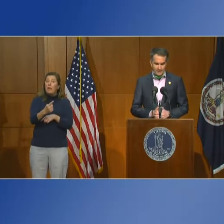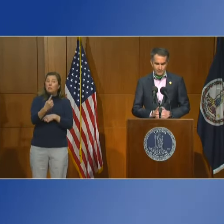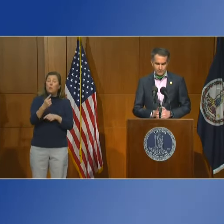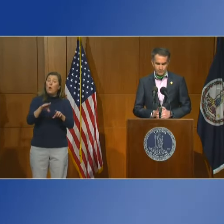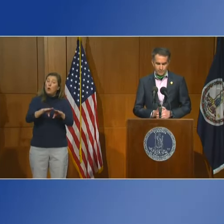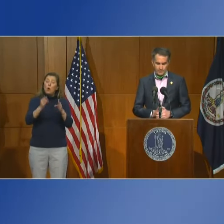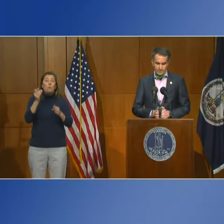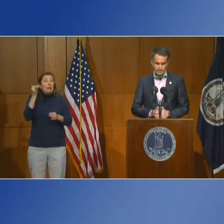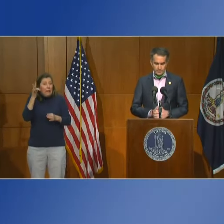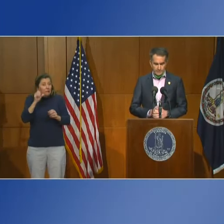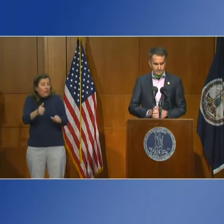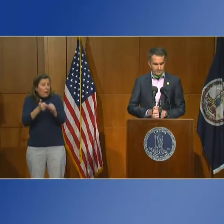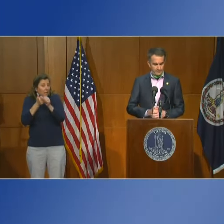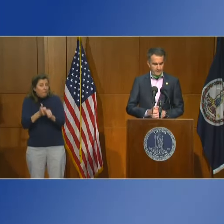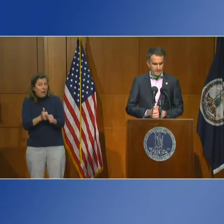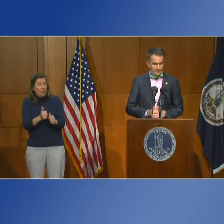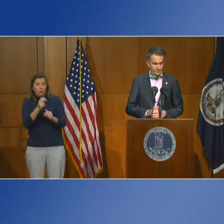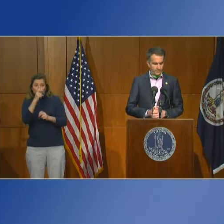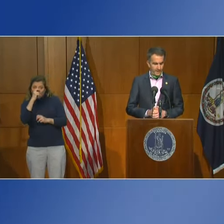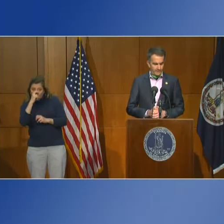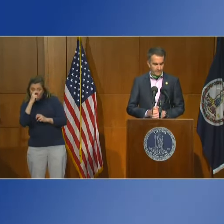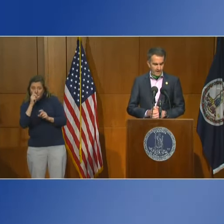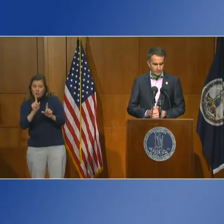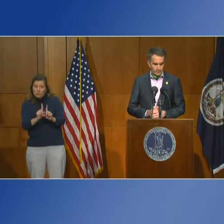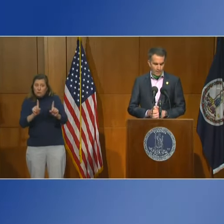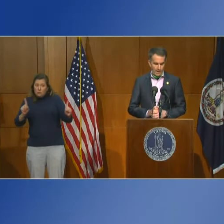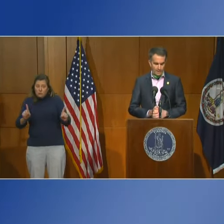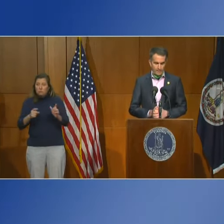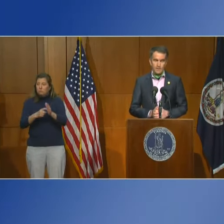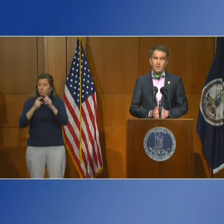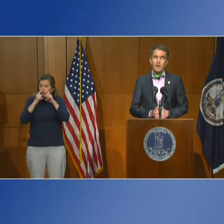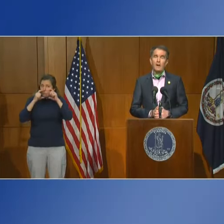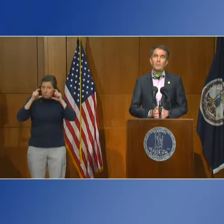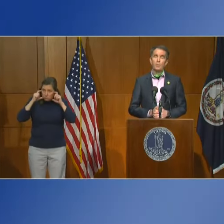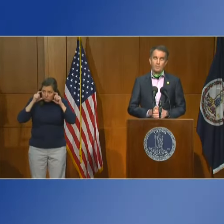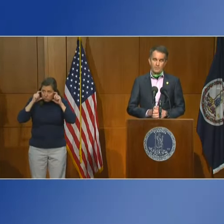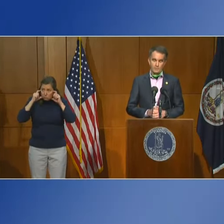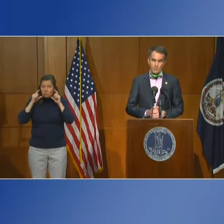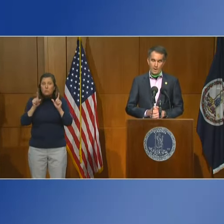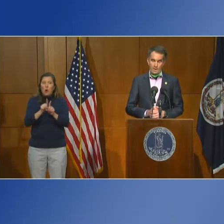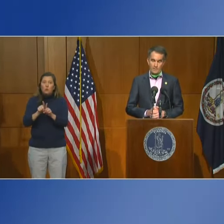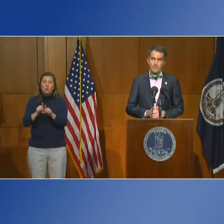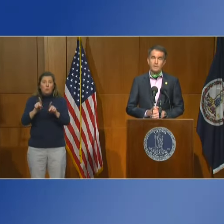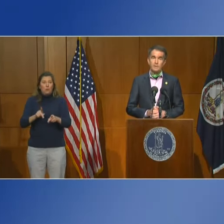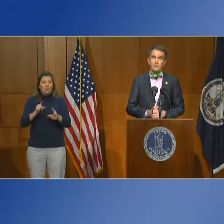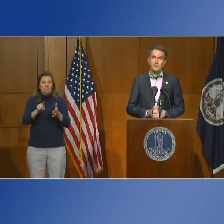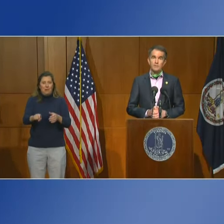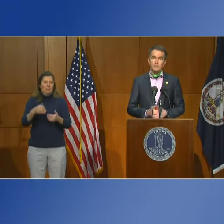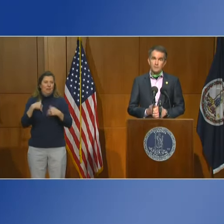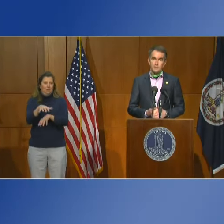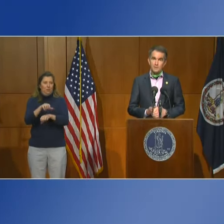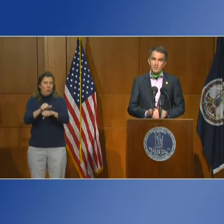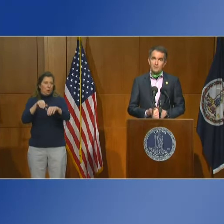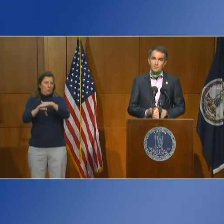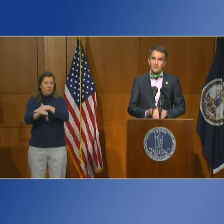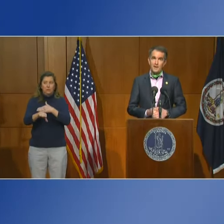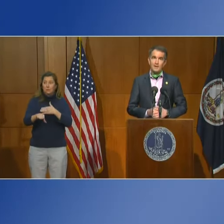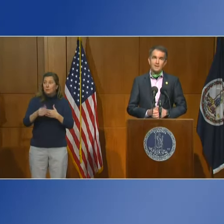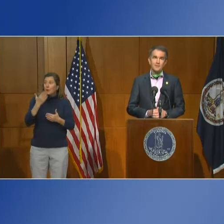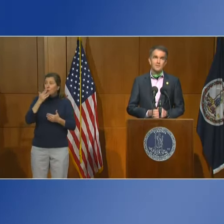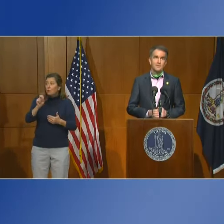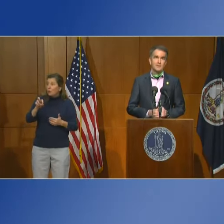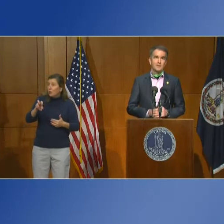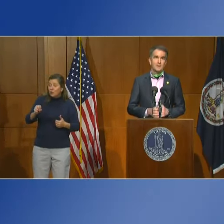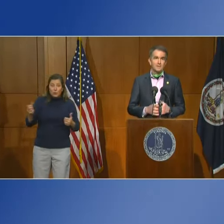they can adhere to strict social distancing with face masks required and appointments required. So the good news